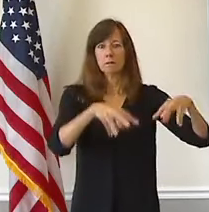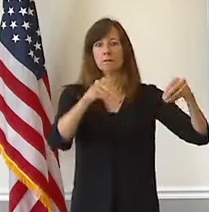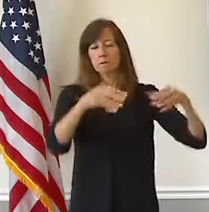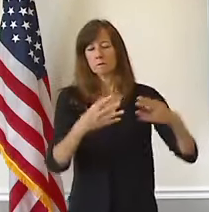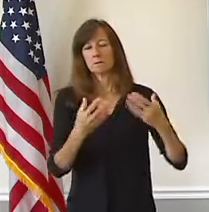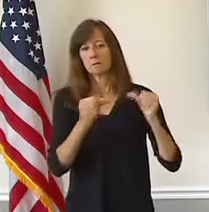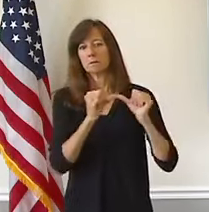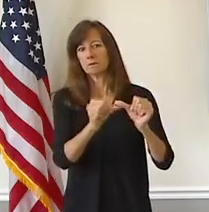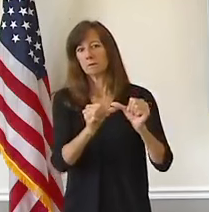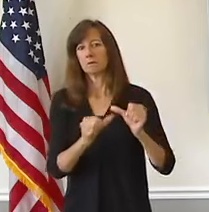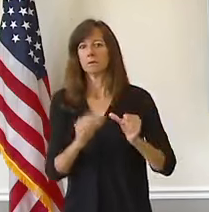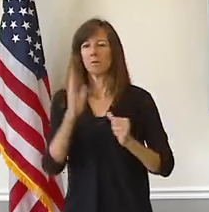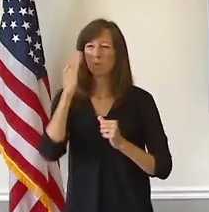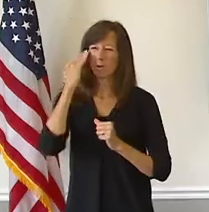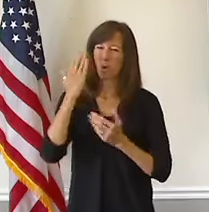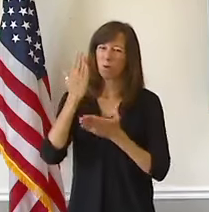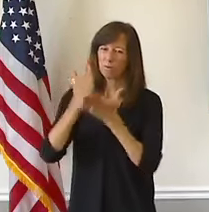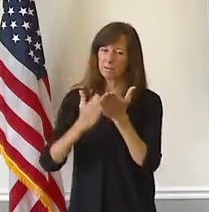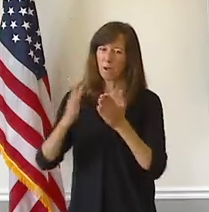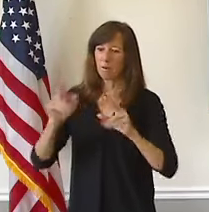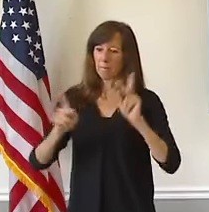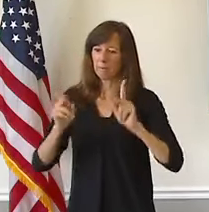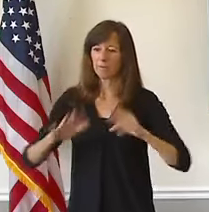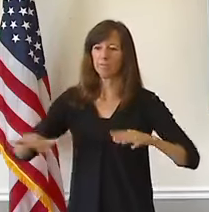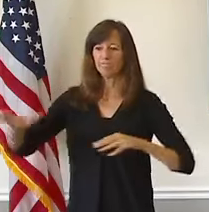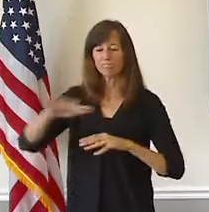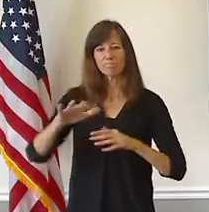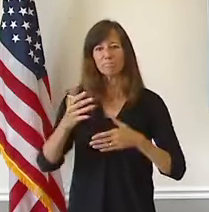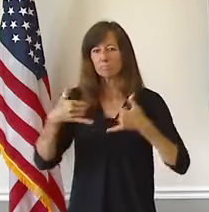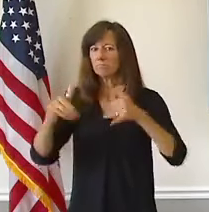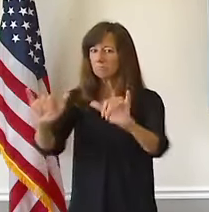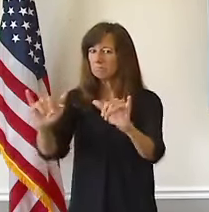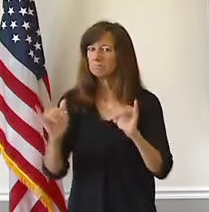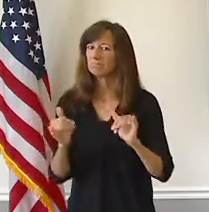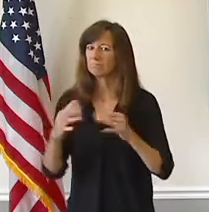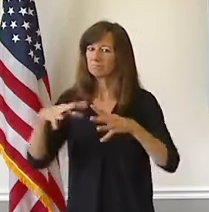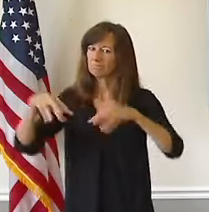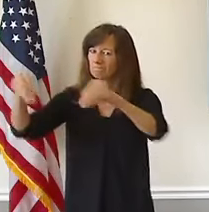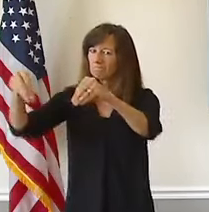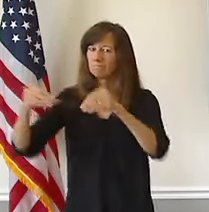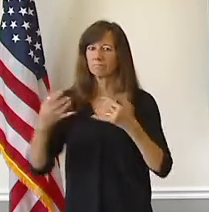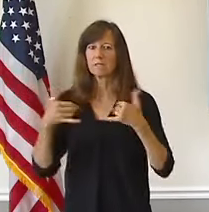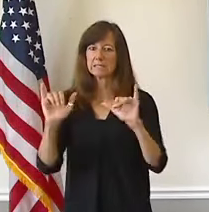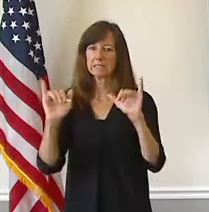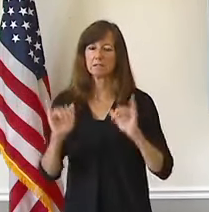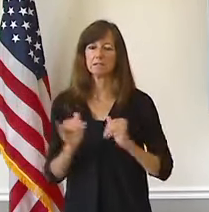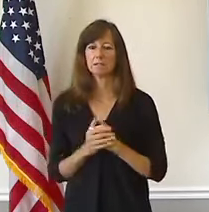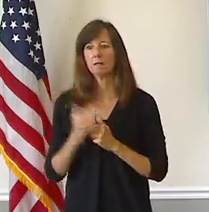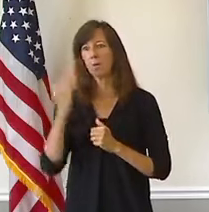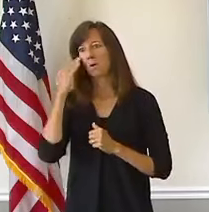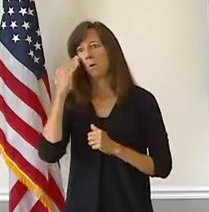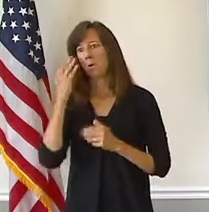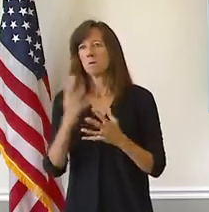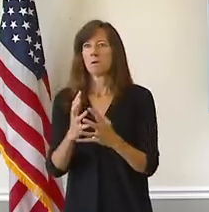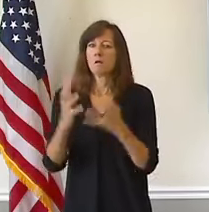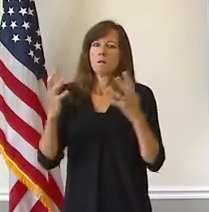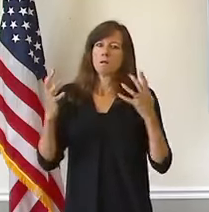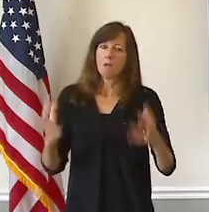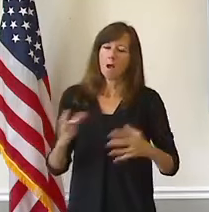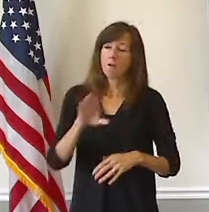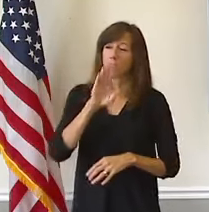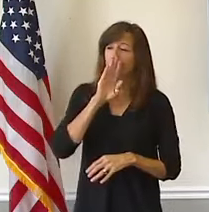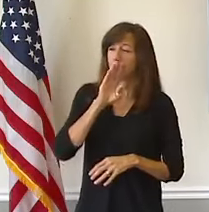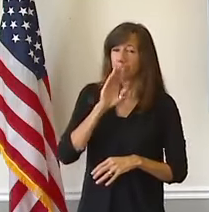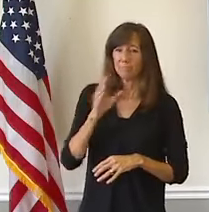still folks that do have some outages, and we recognize that. We also recognize that there was a great deal of frustration